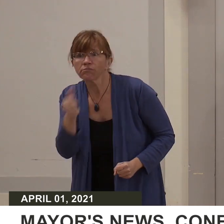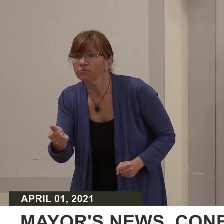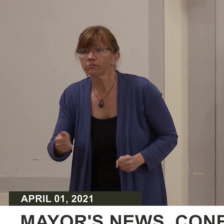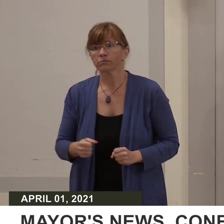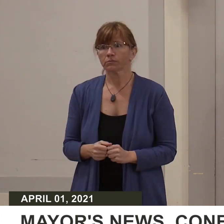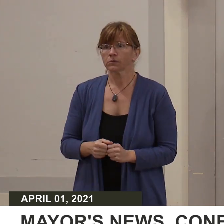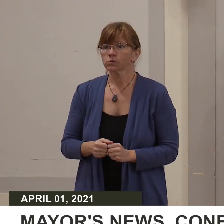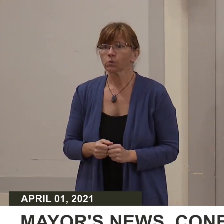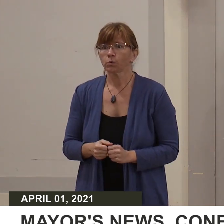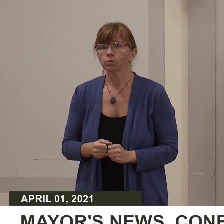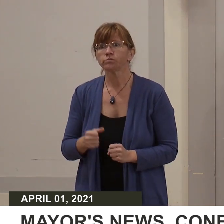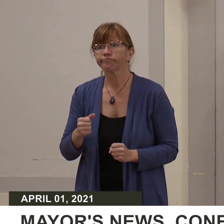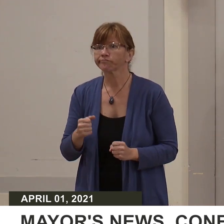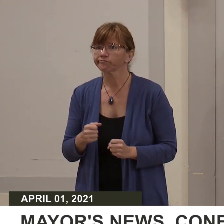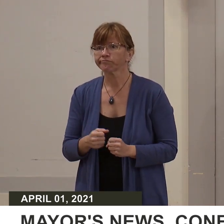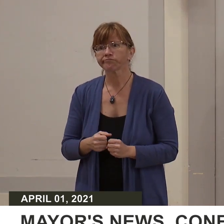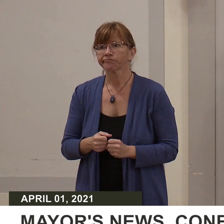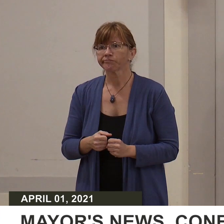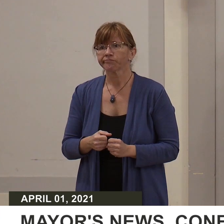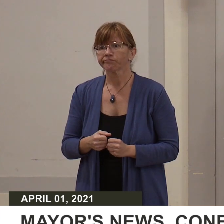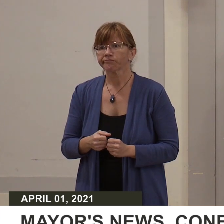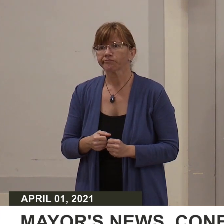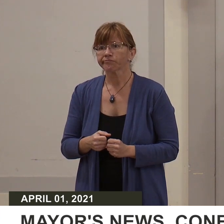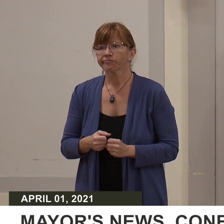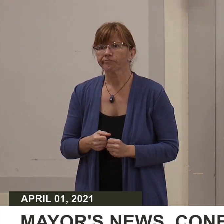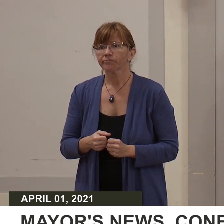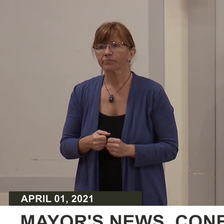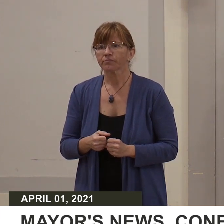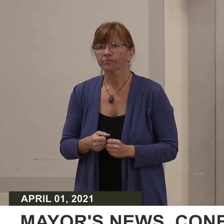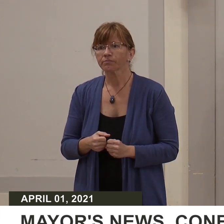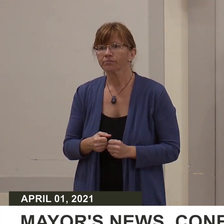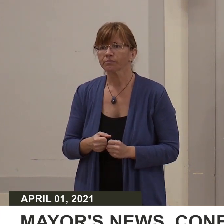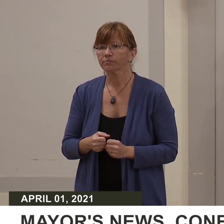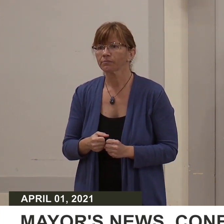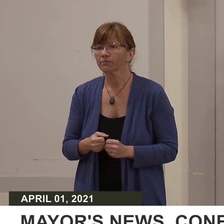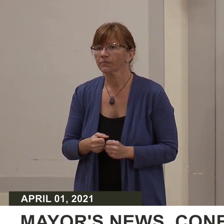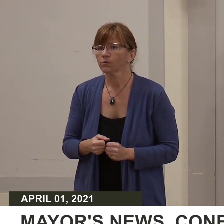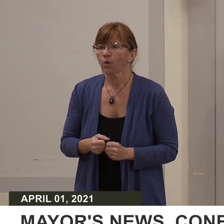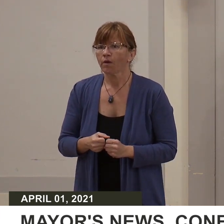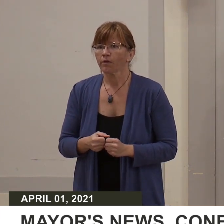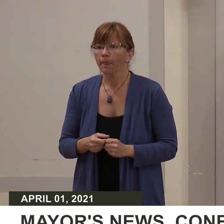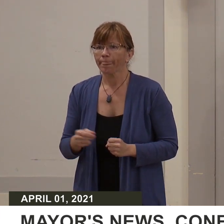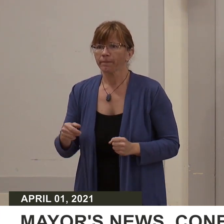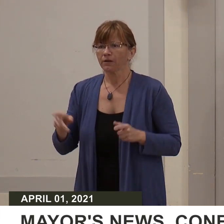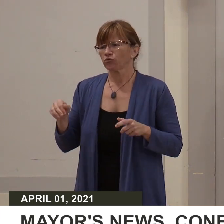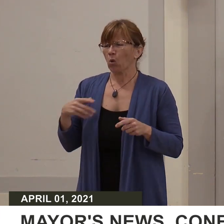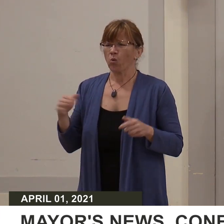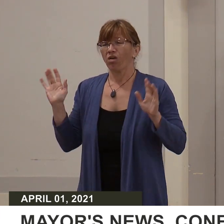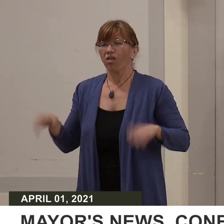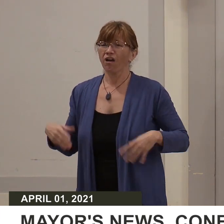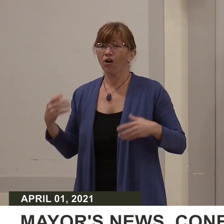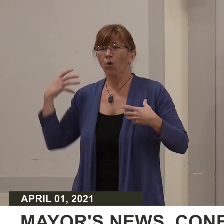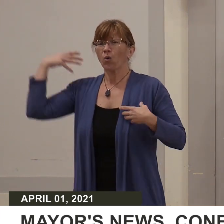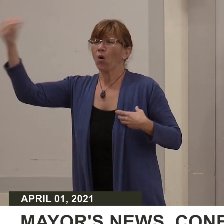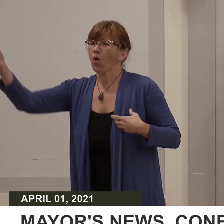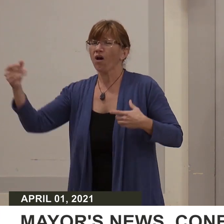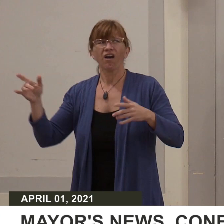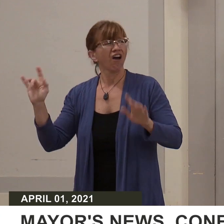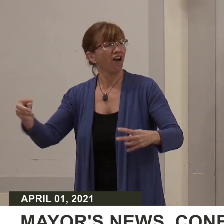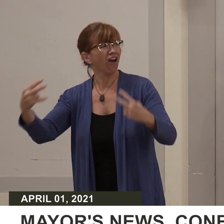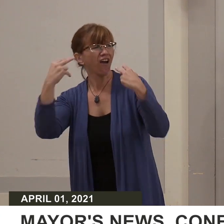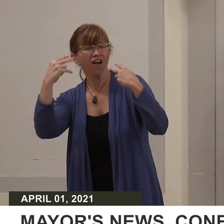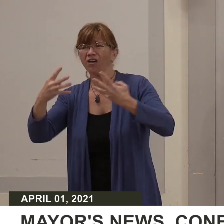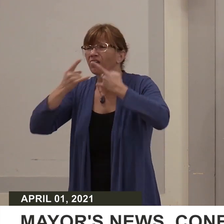of these folks who are out at these parties with no mask or having events and ending up on someone's Instagram feed because you